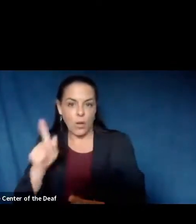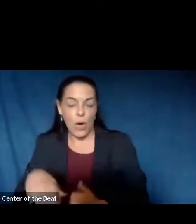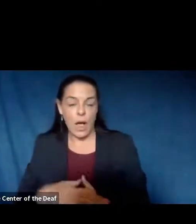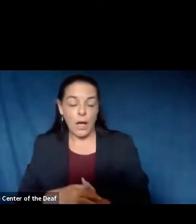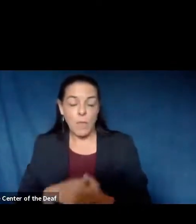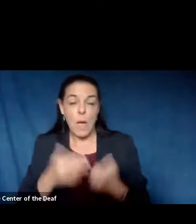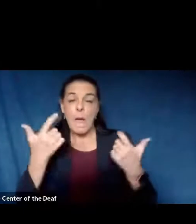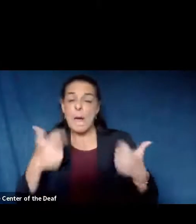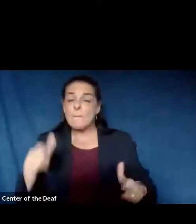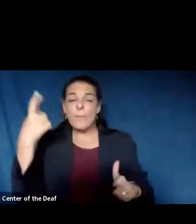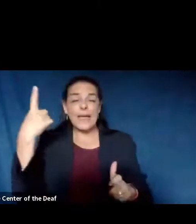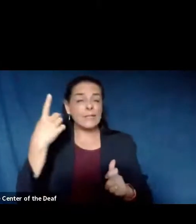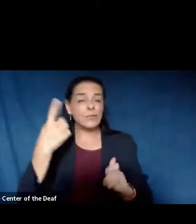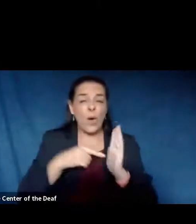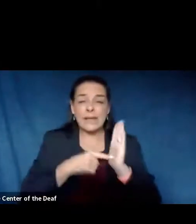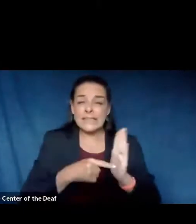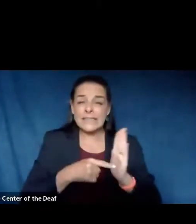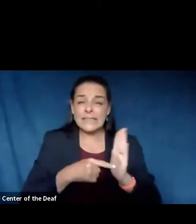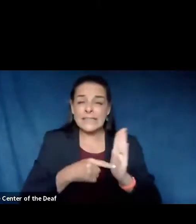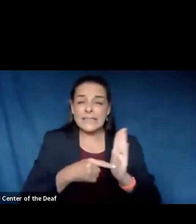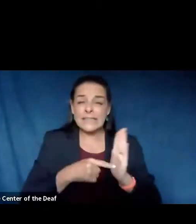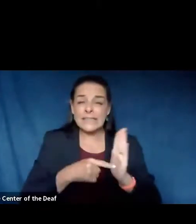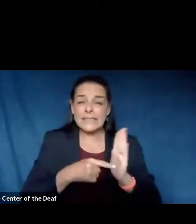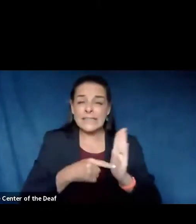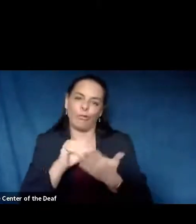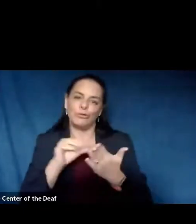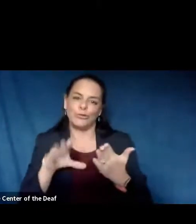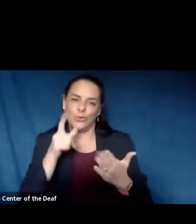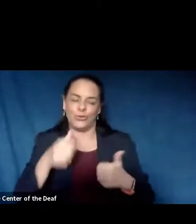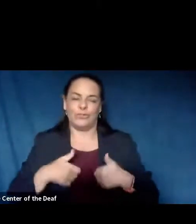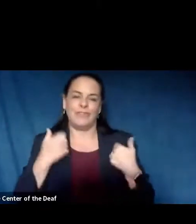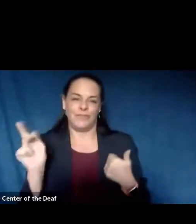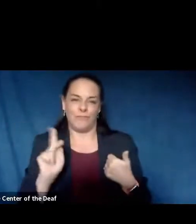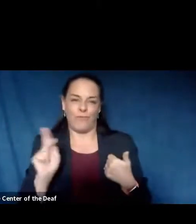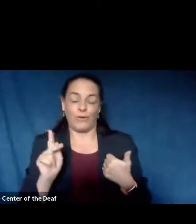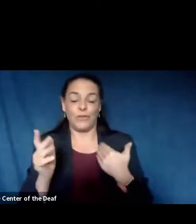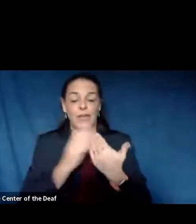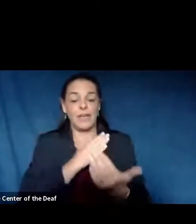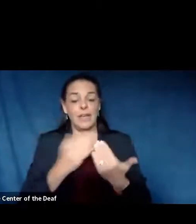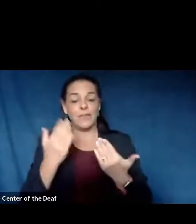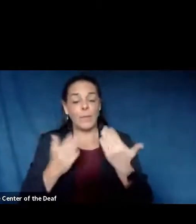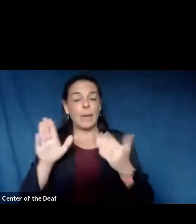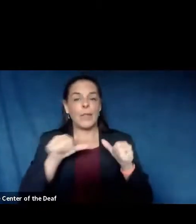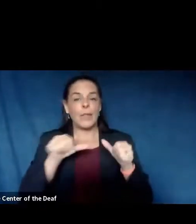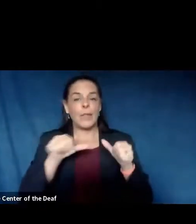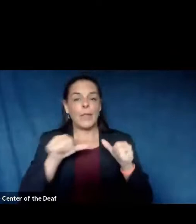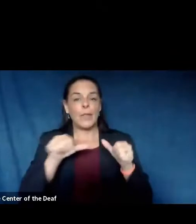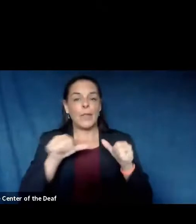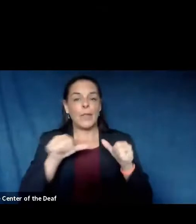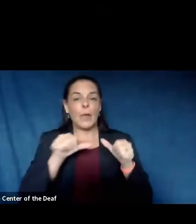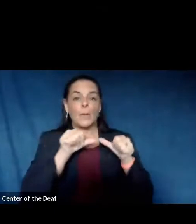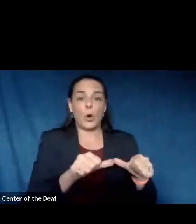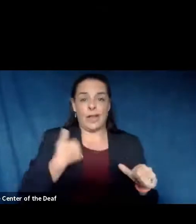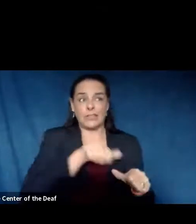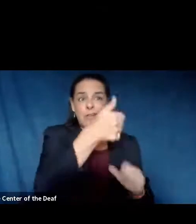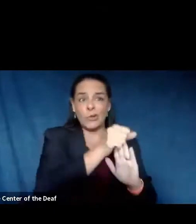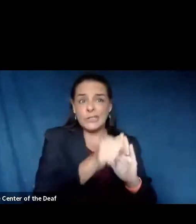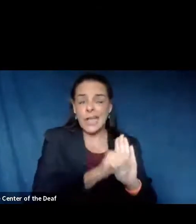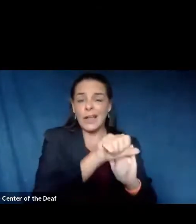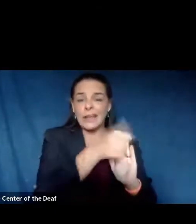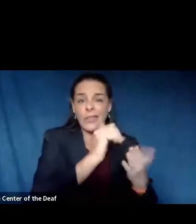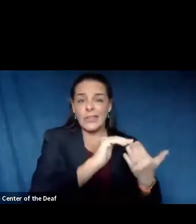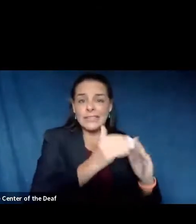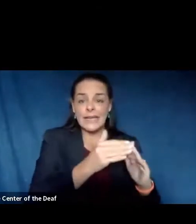be college students living in Knoxville. Even though their permanent address may be elsewhere, these individuals are currently living in